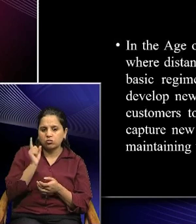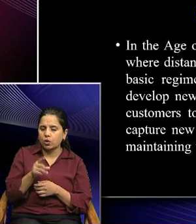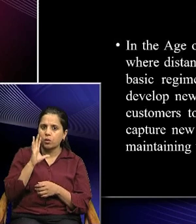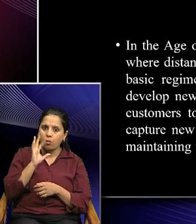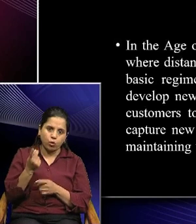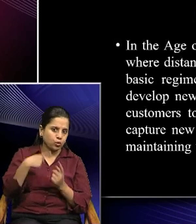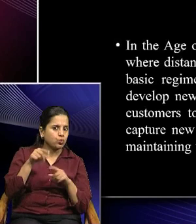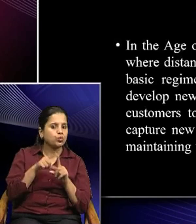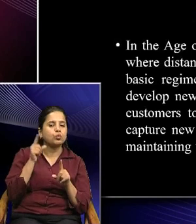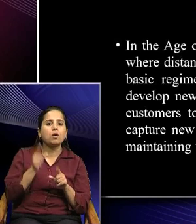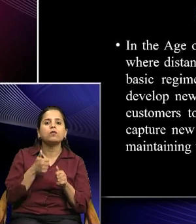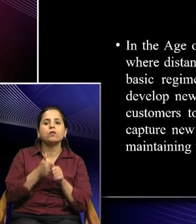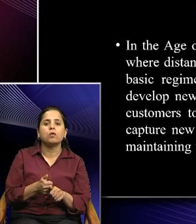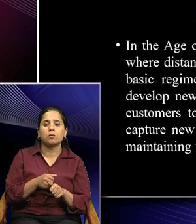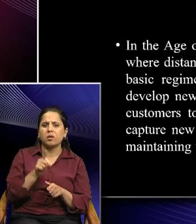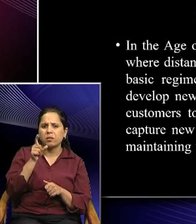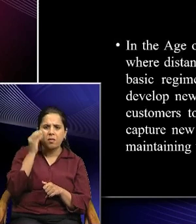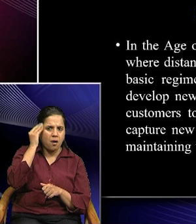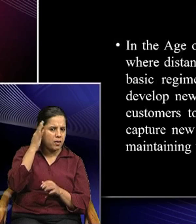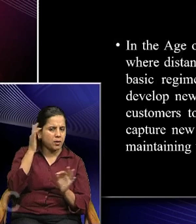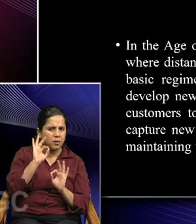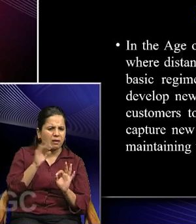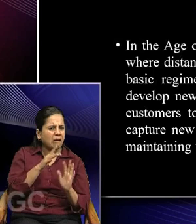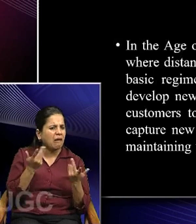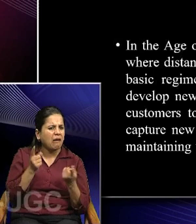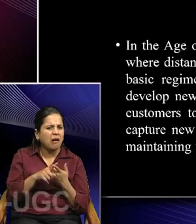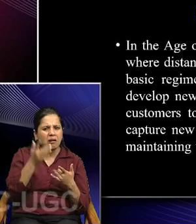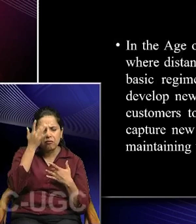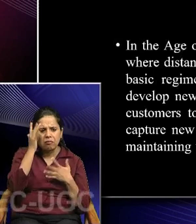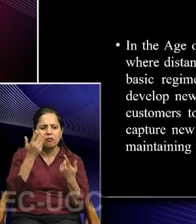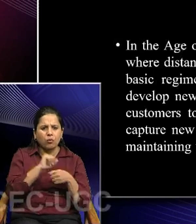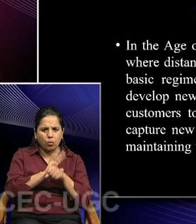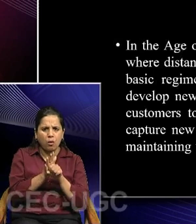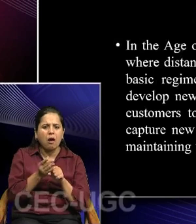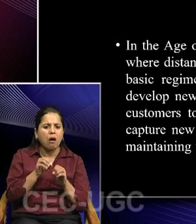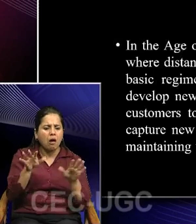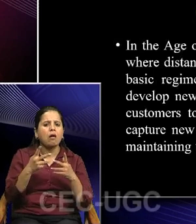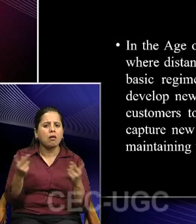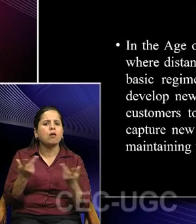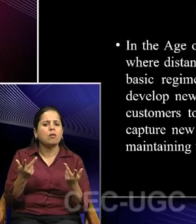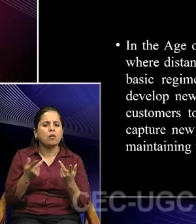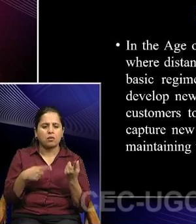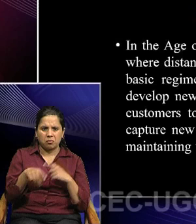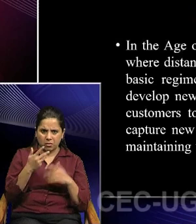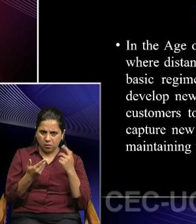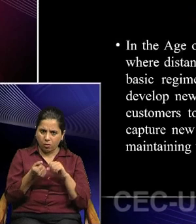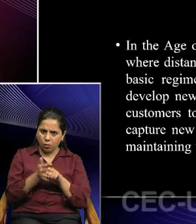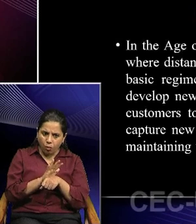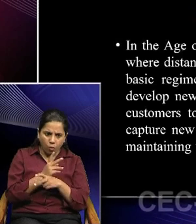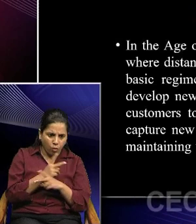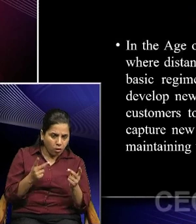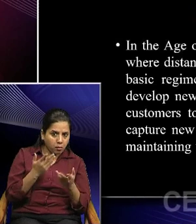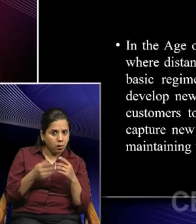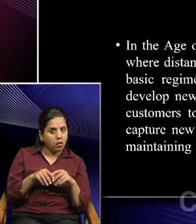nobody was actually aware of this kind of disease, this kind of pandemic, that there can be a situation where there is a